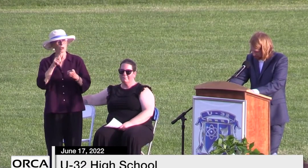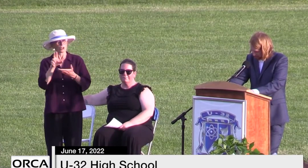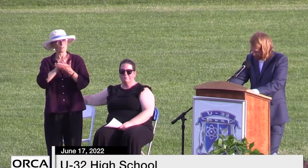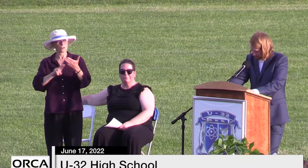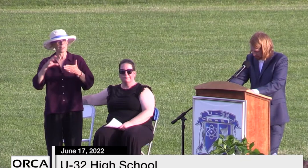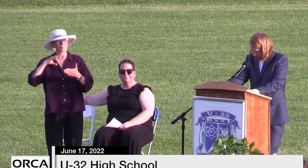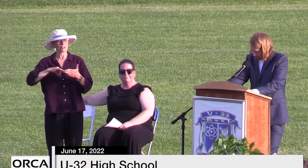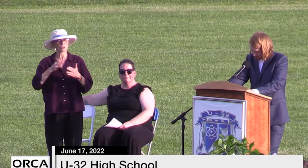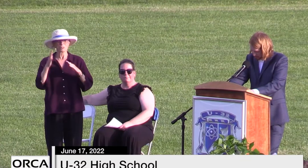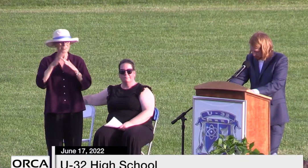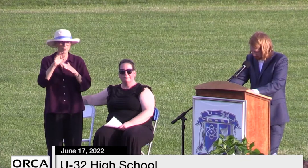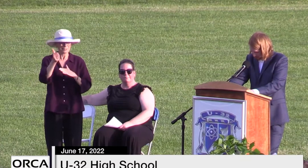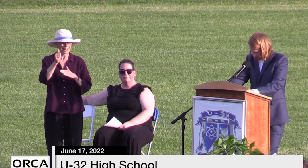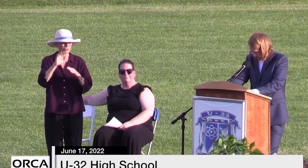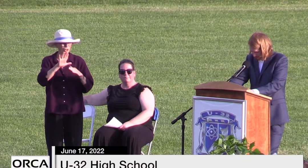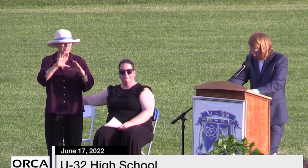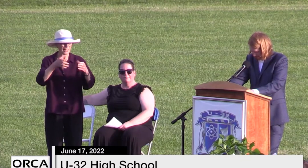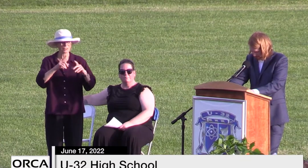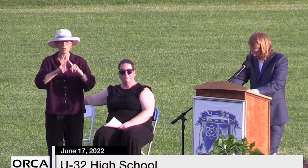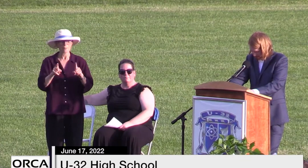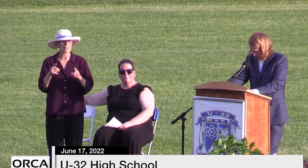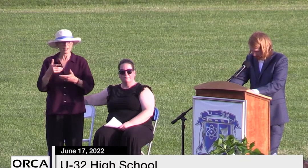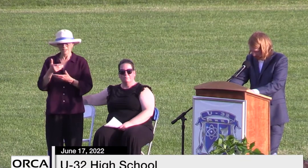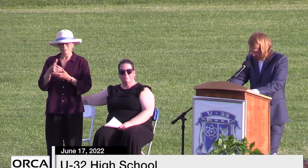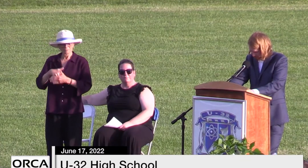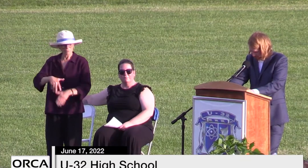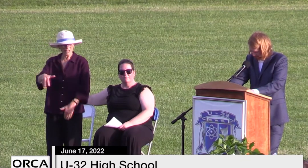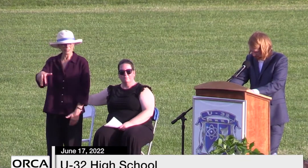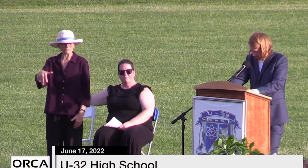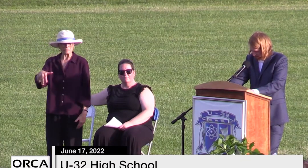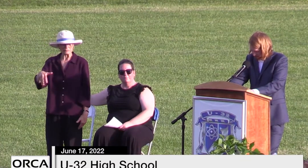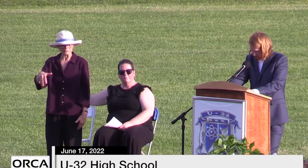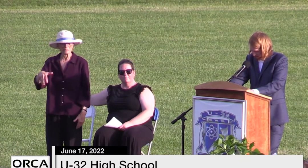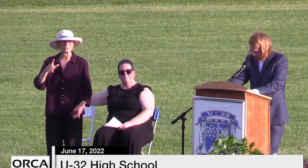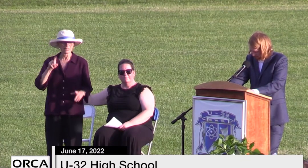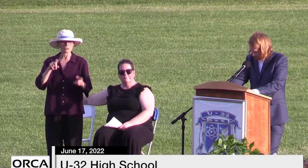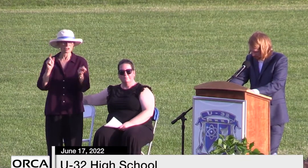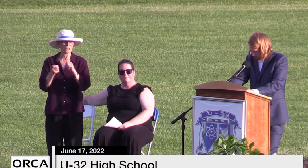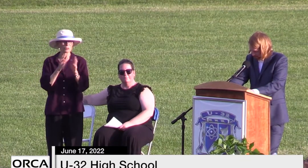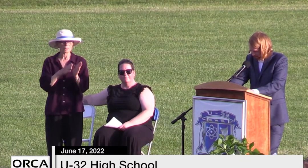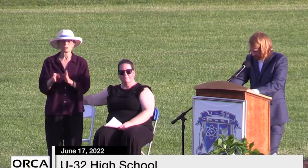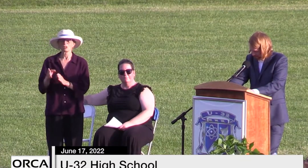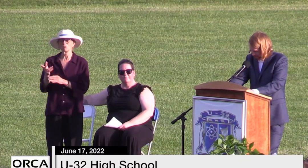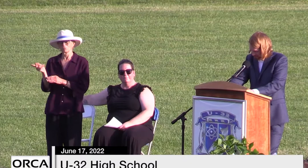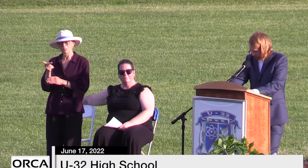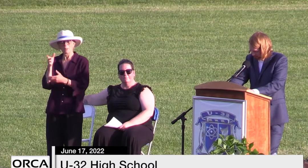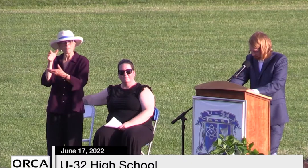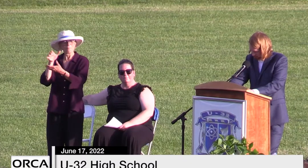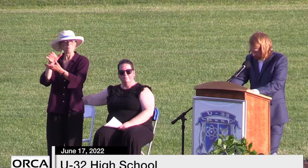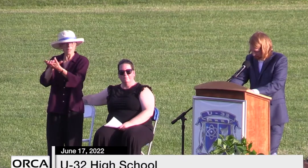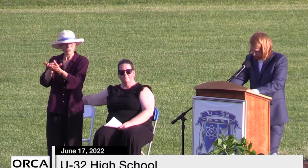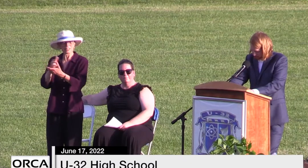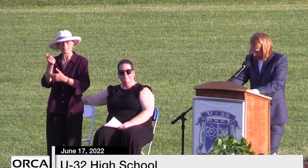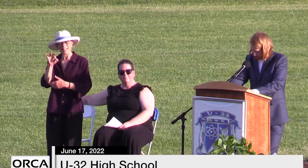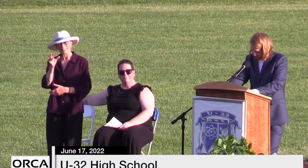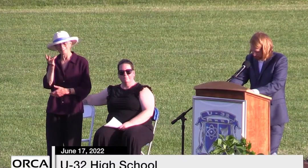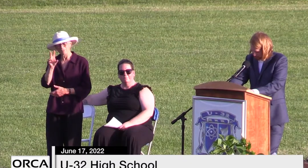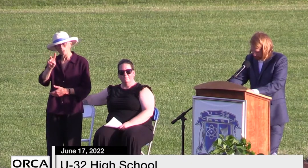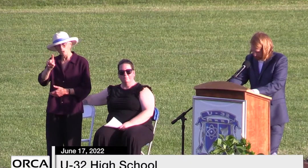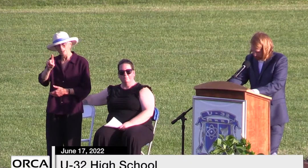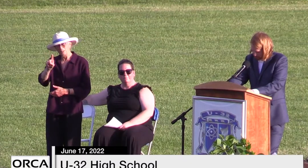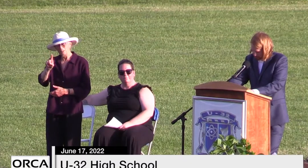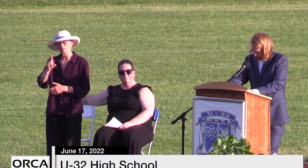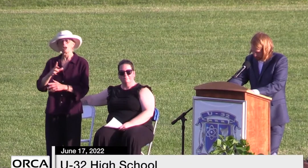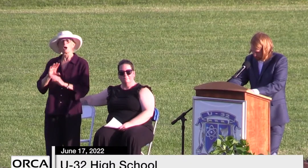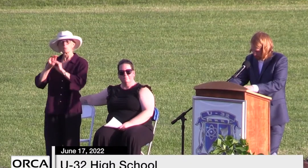10 in her class. However, with the news of the baby on the way, she had to change her plans. Her and my dad got married in 1971. She then moved